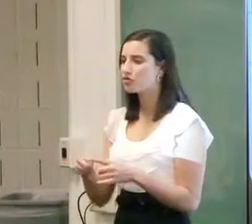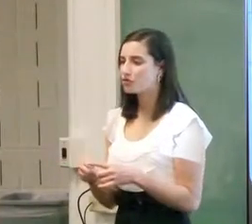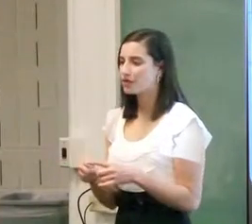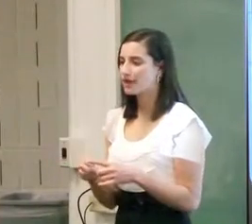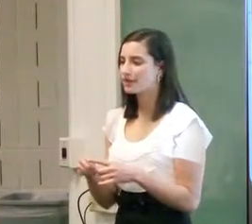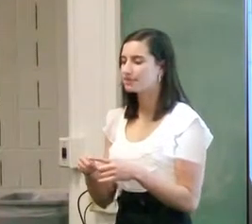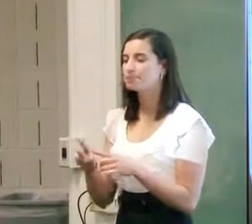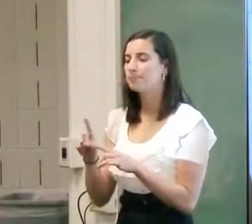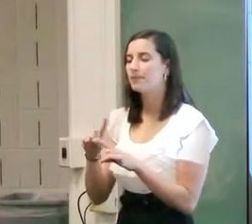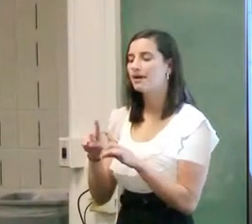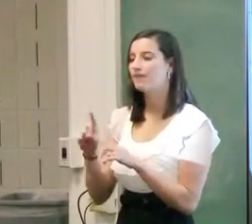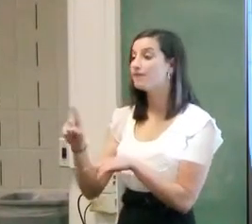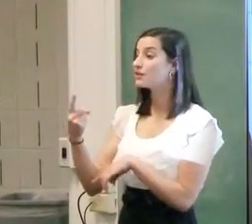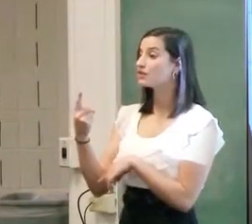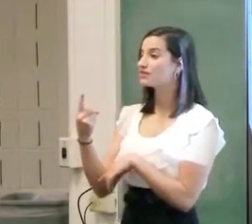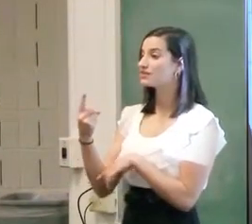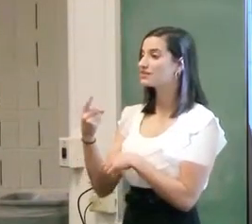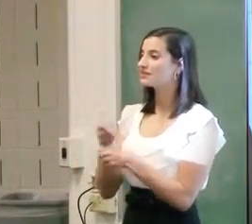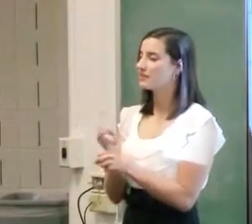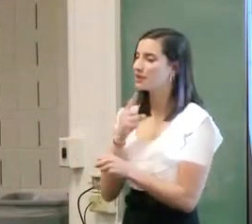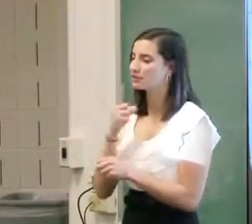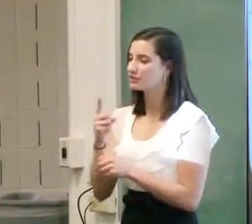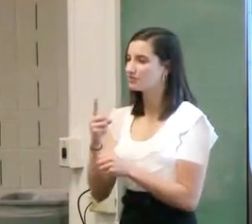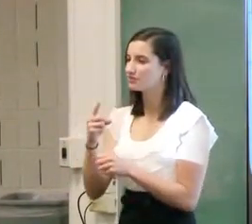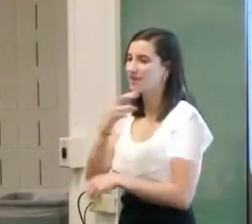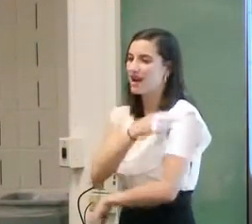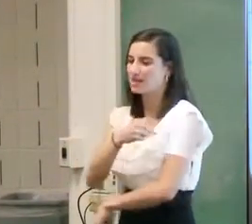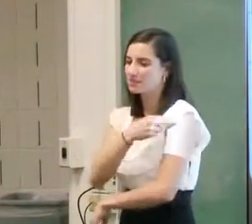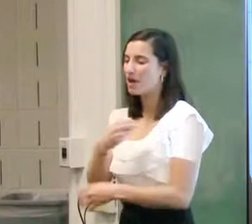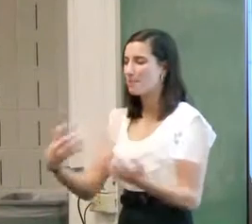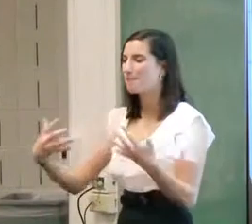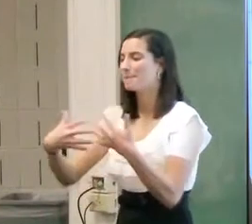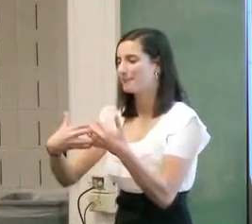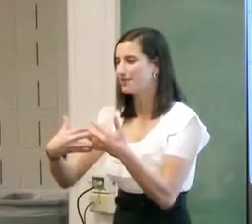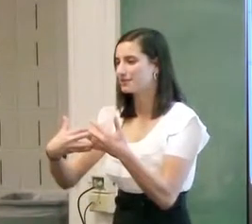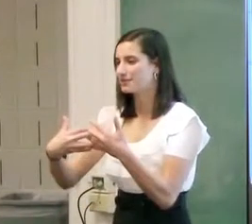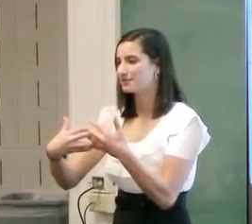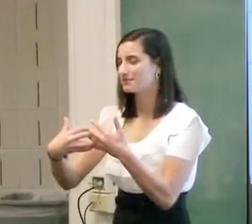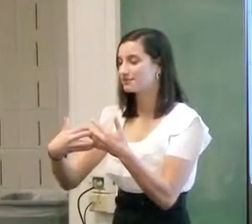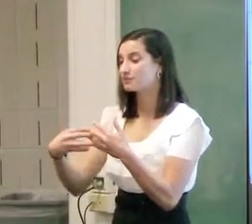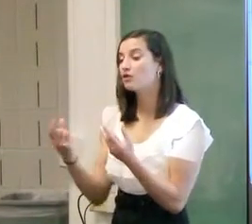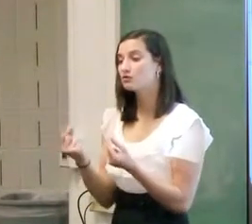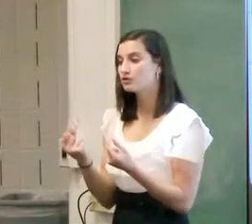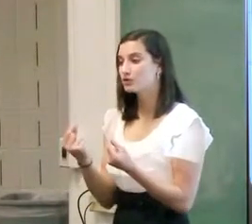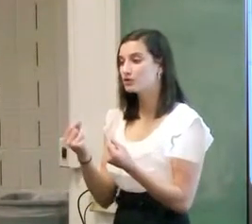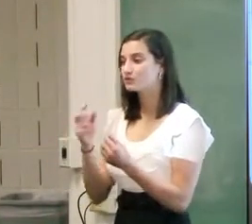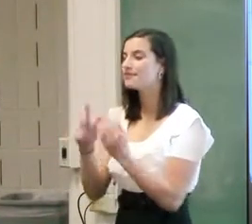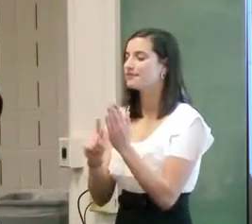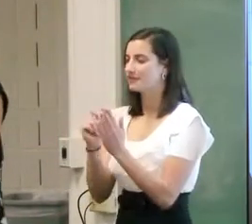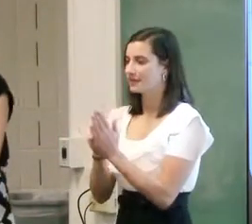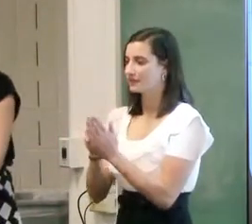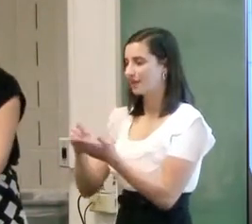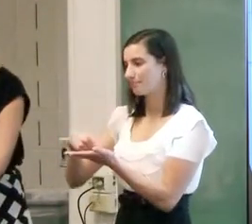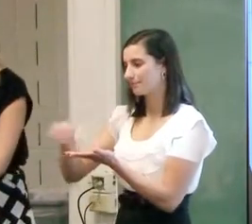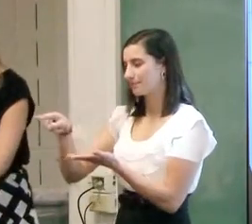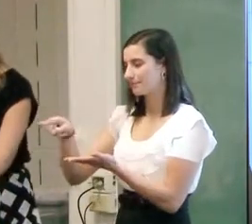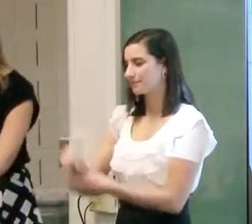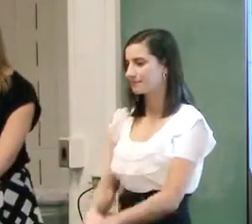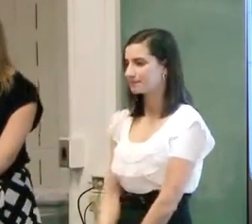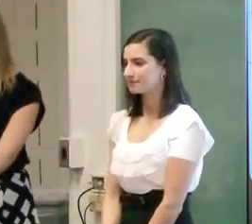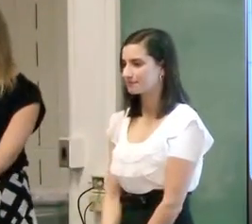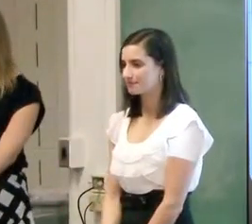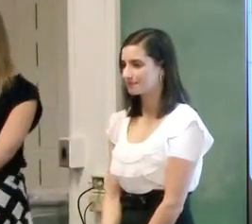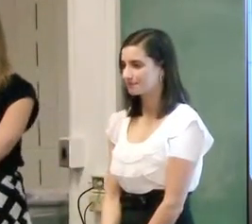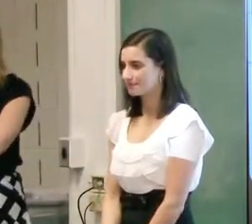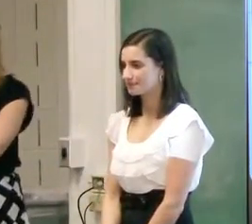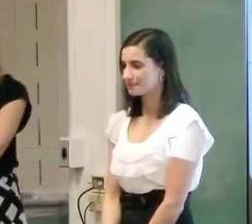idea, but first wanted me to make sure the hospital was a good fit for me. So she wanted me to send videotapes of my work.